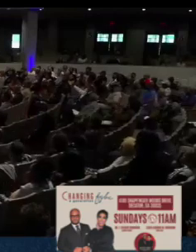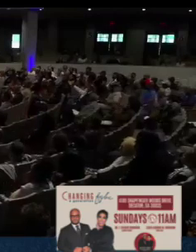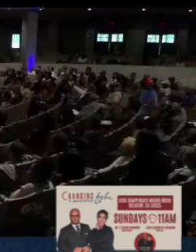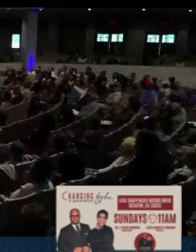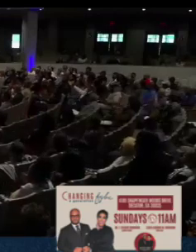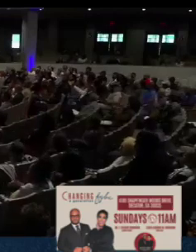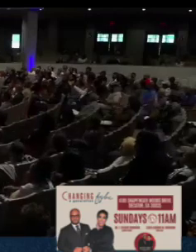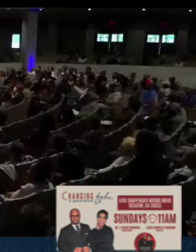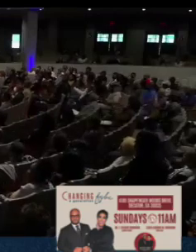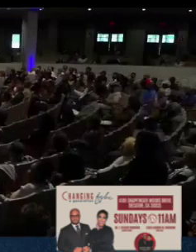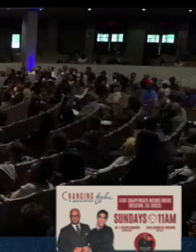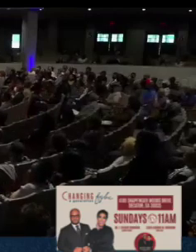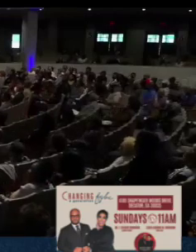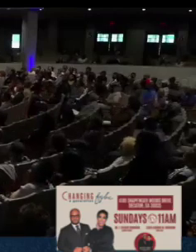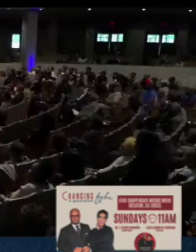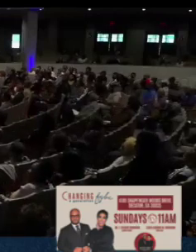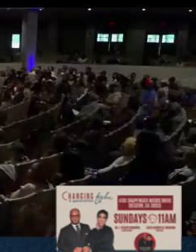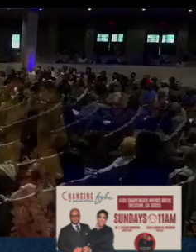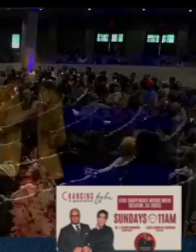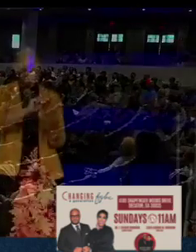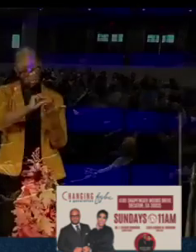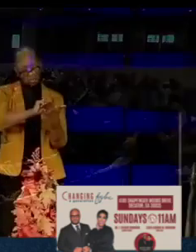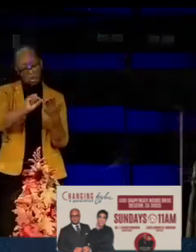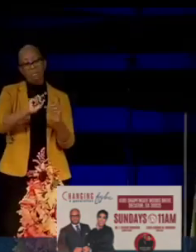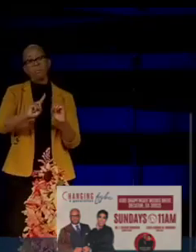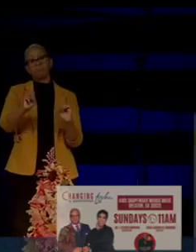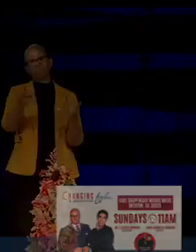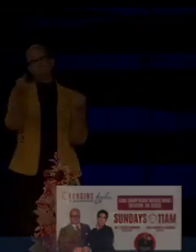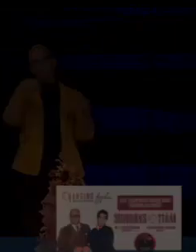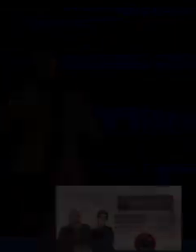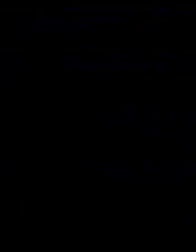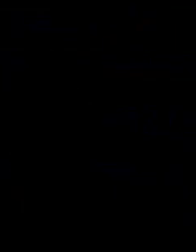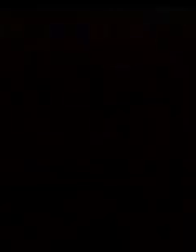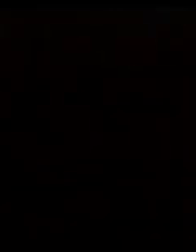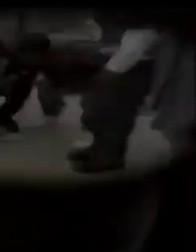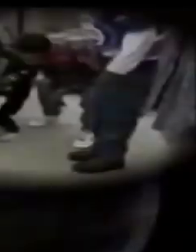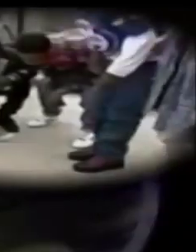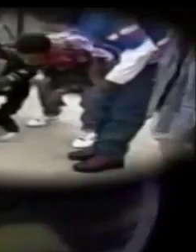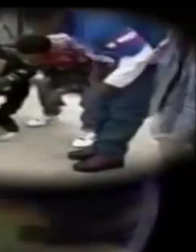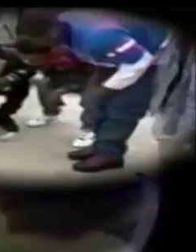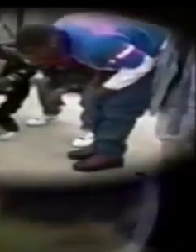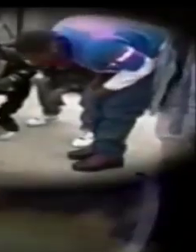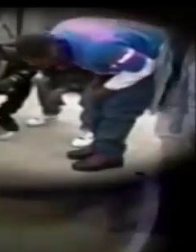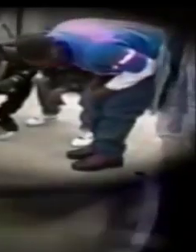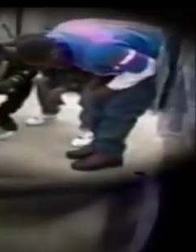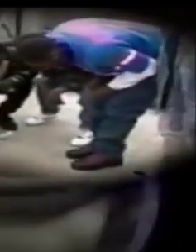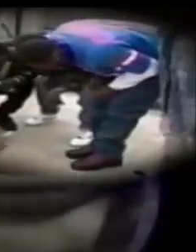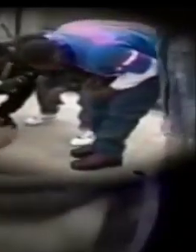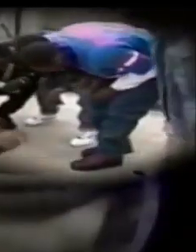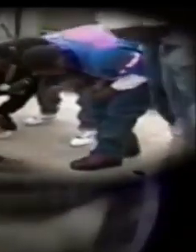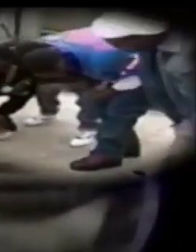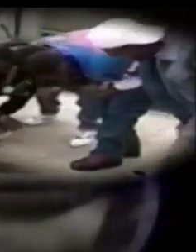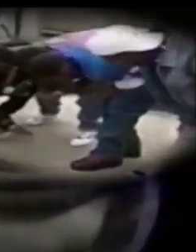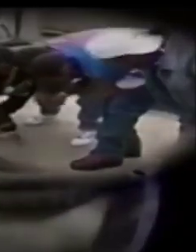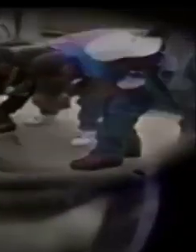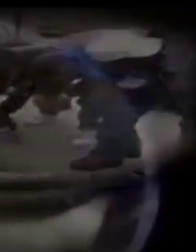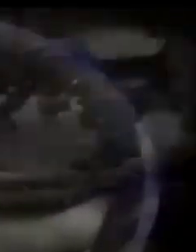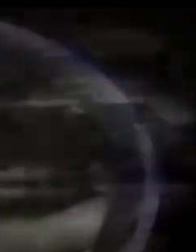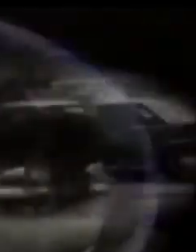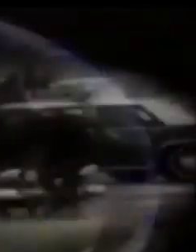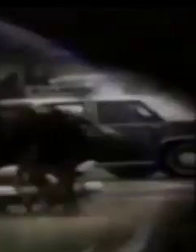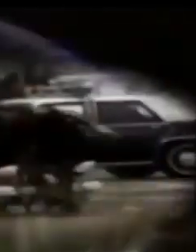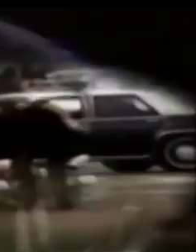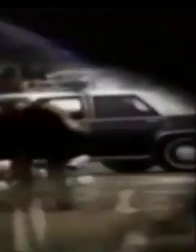I researched the scriptures, and I know it's on the way. Be not conformed to this world, but be